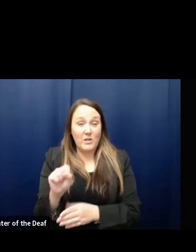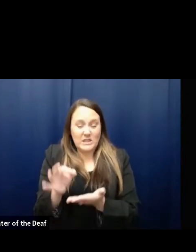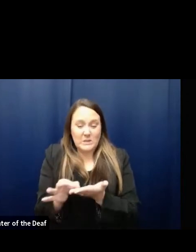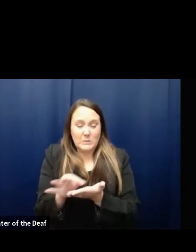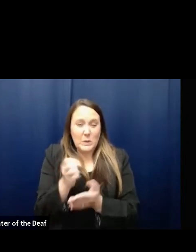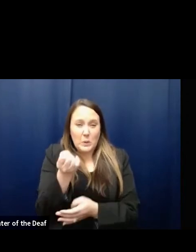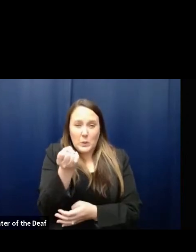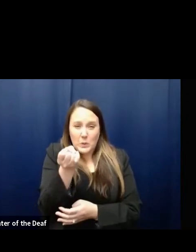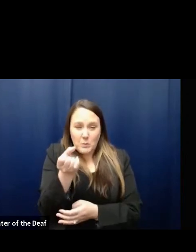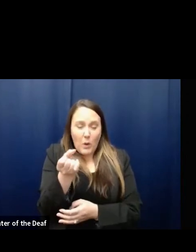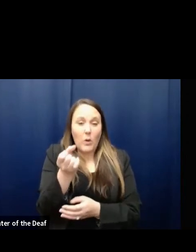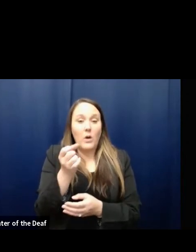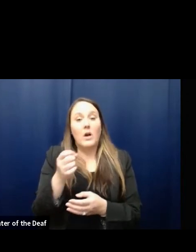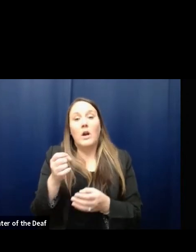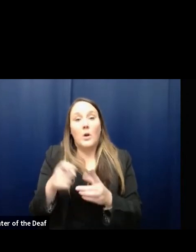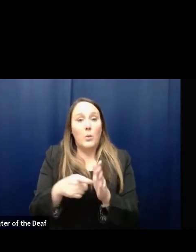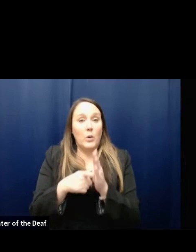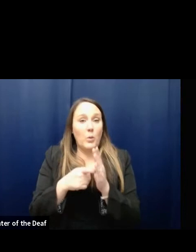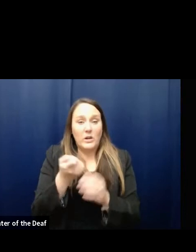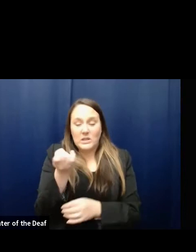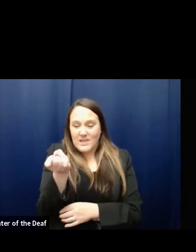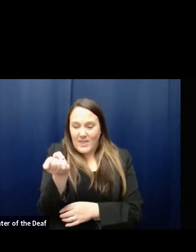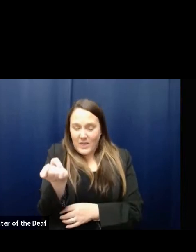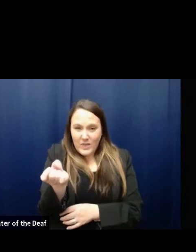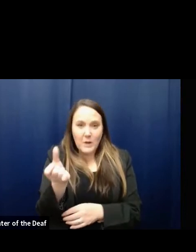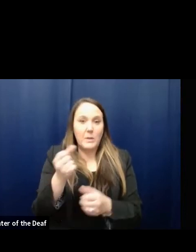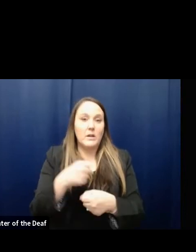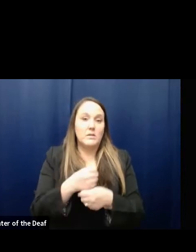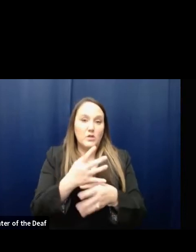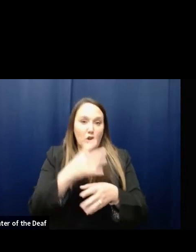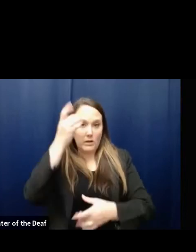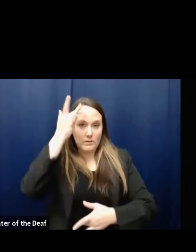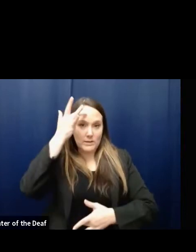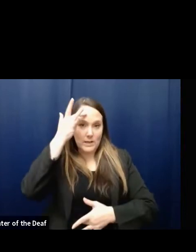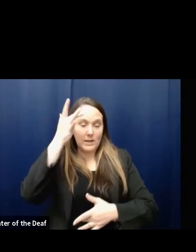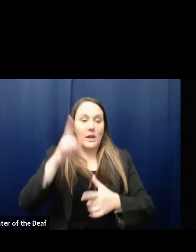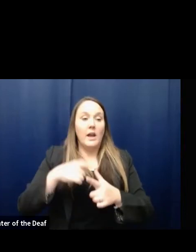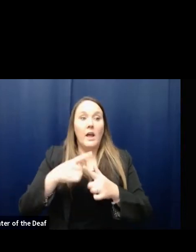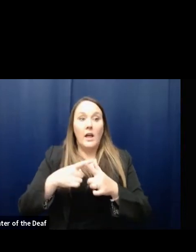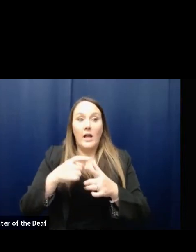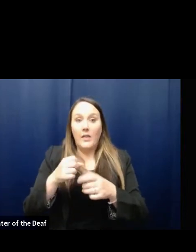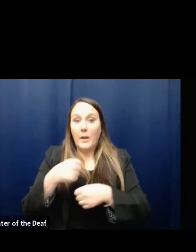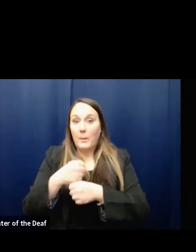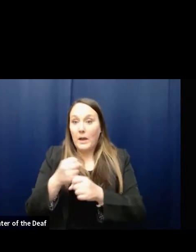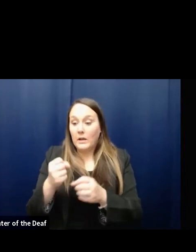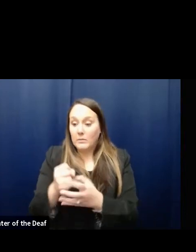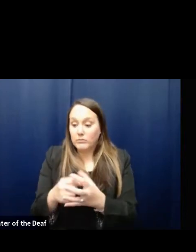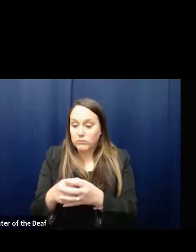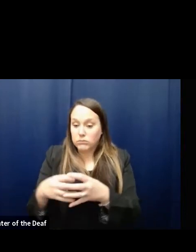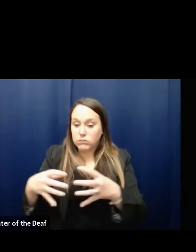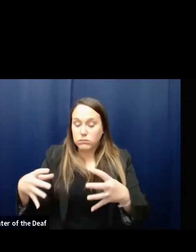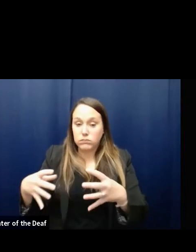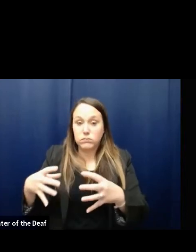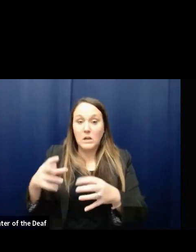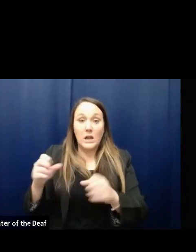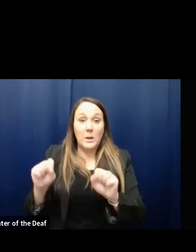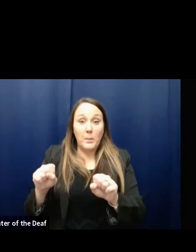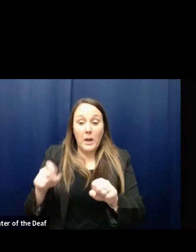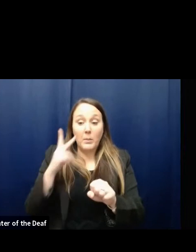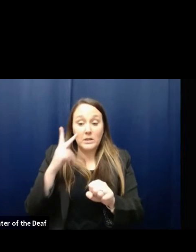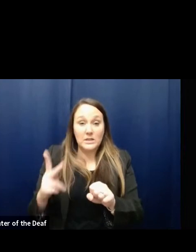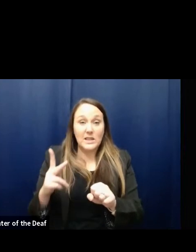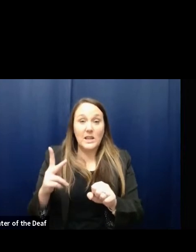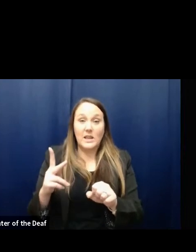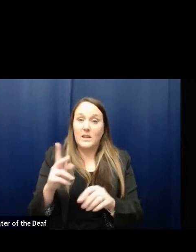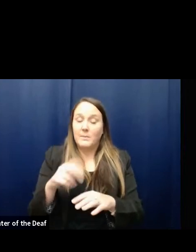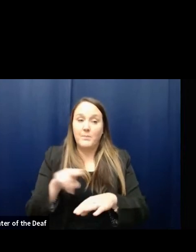takes a small amount of virus to make somebody sick, and amplifying that to be able to see it is a common practice for lots of other illnesses, not